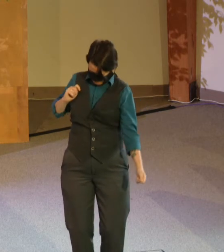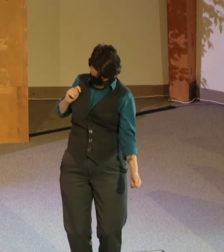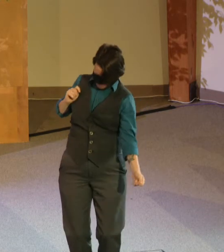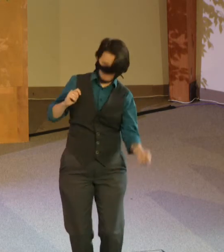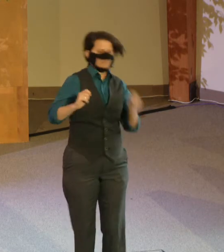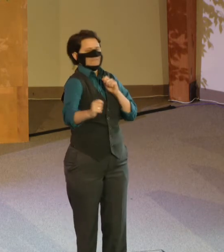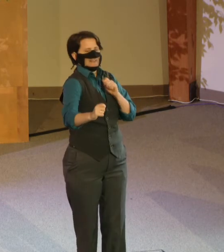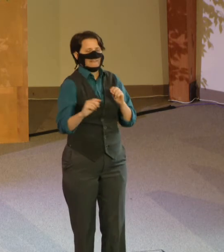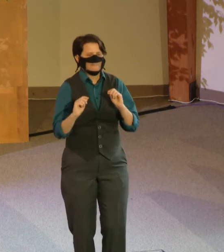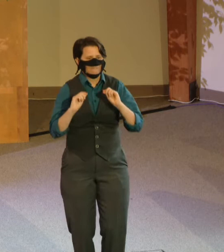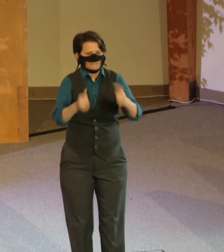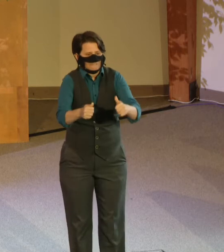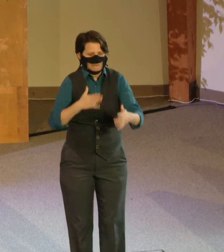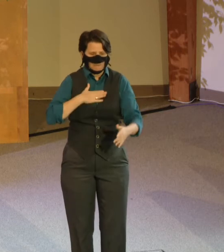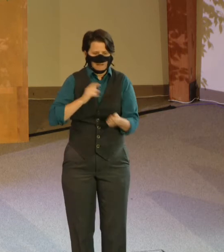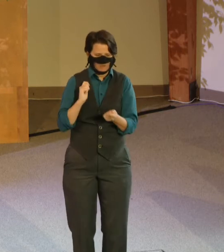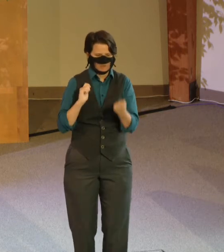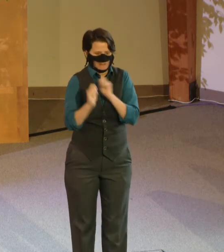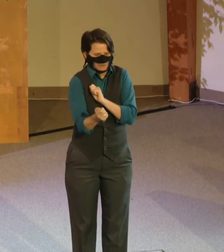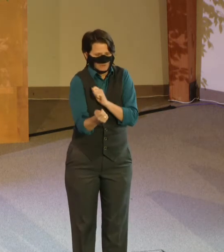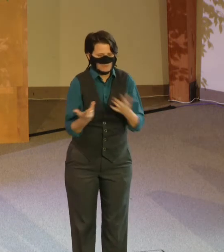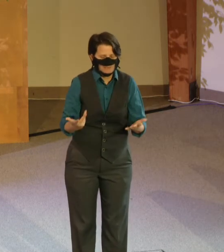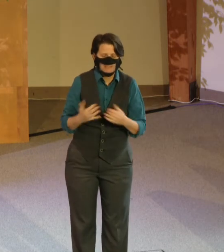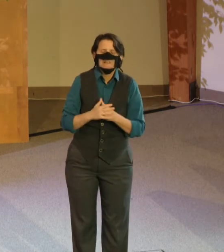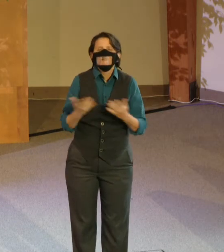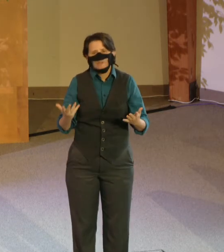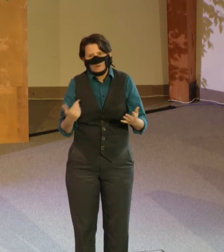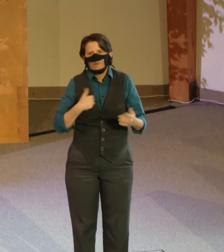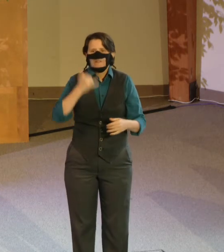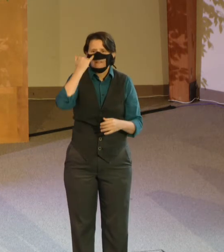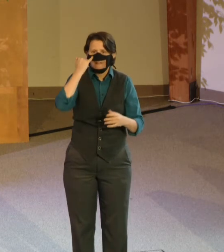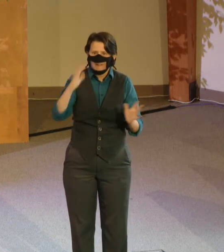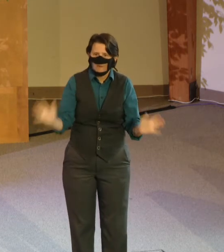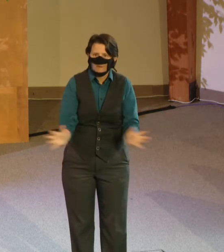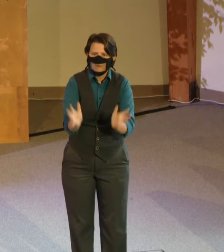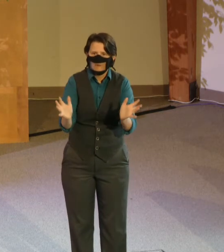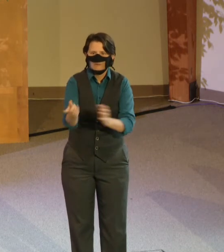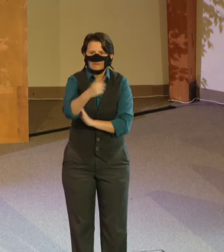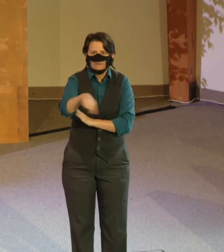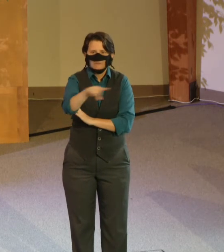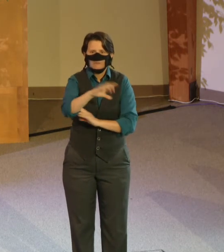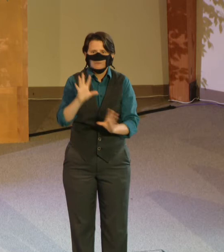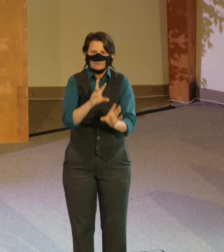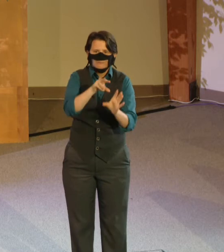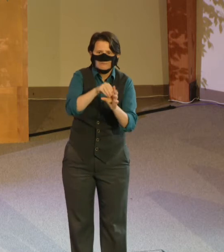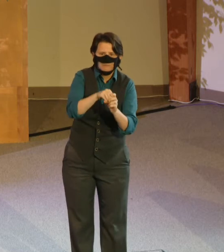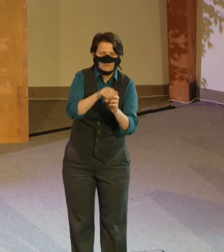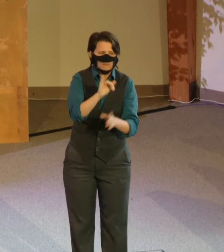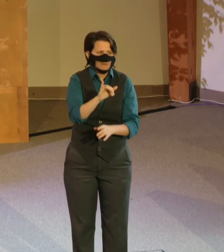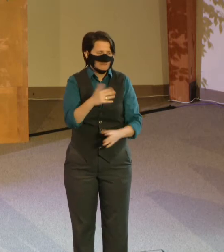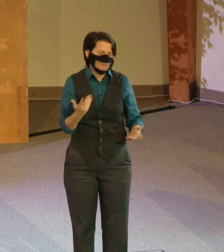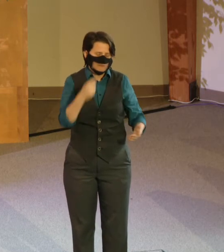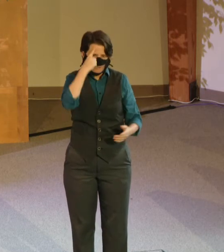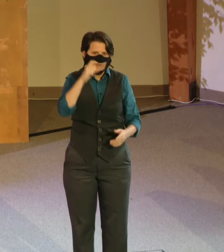accelerated my level of transformation. So if I can just encourage you to participate in this, I really do, because it just made